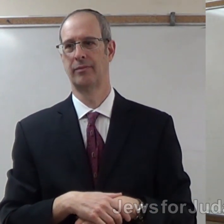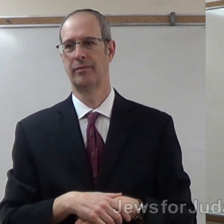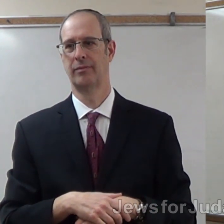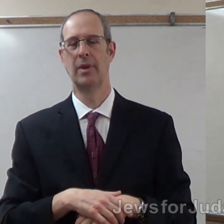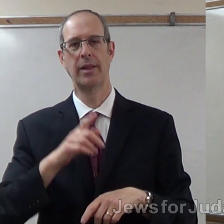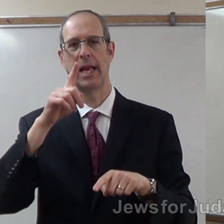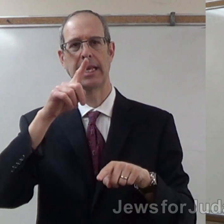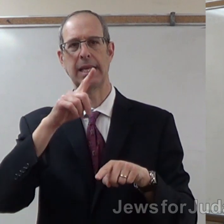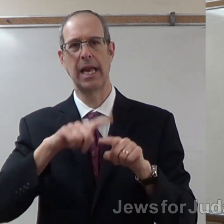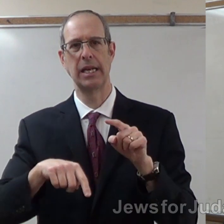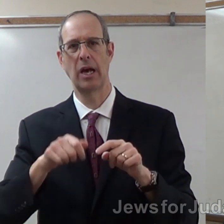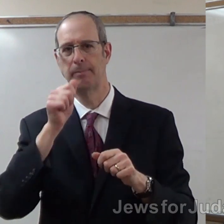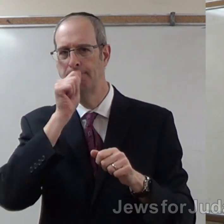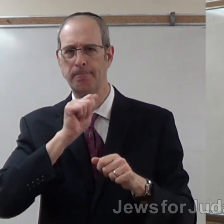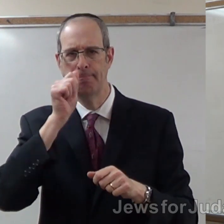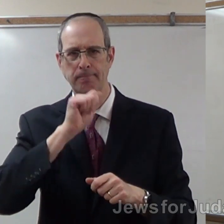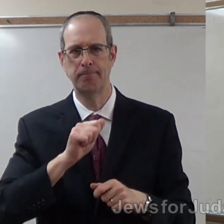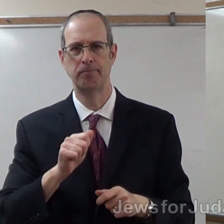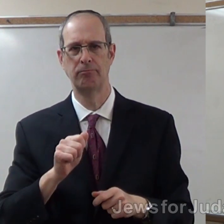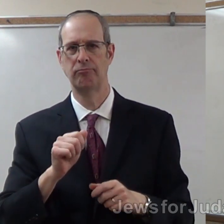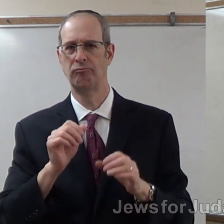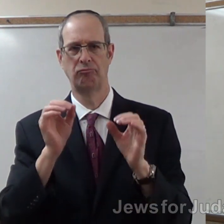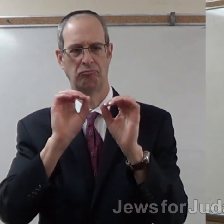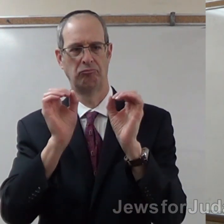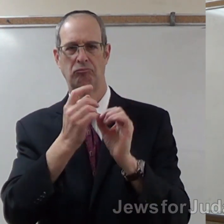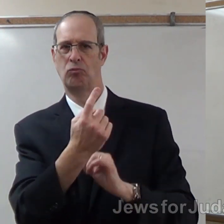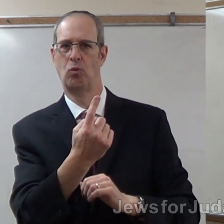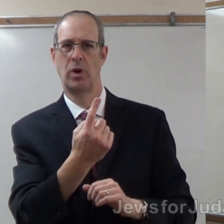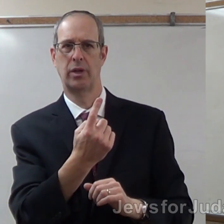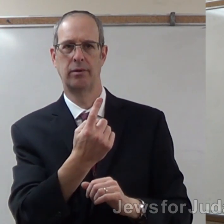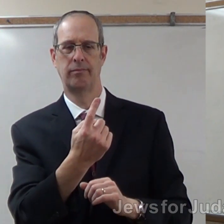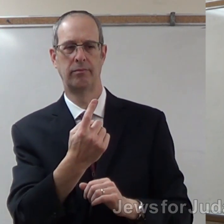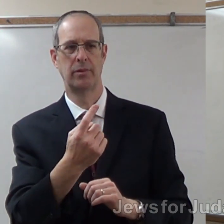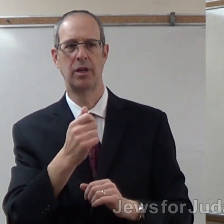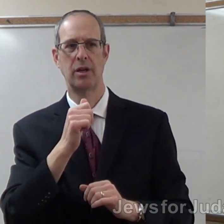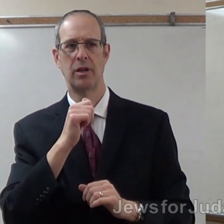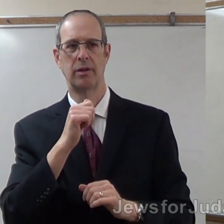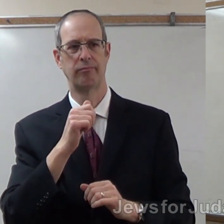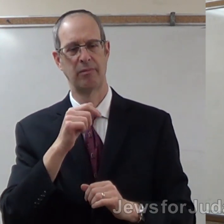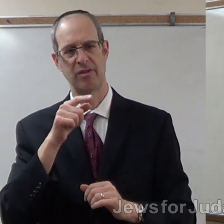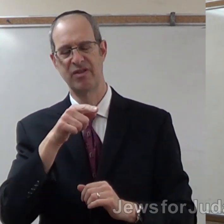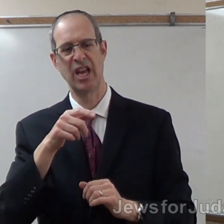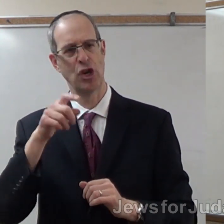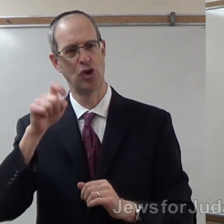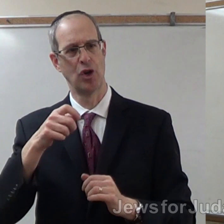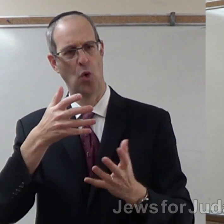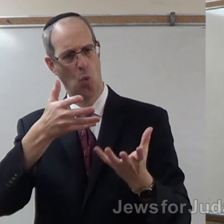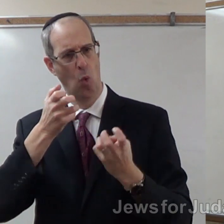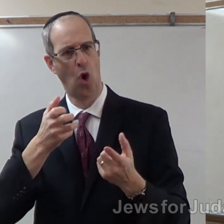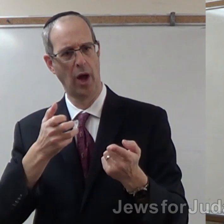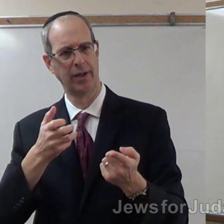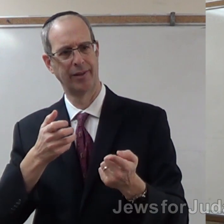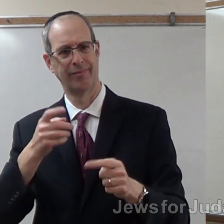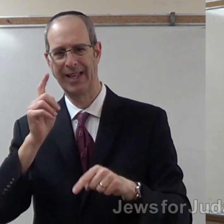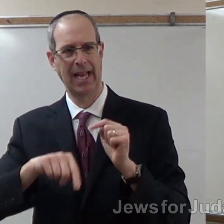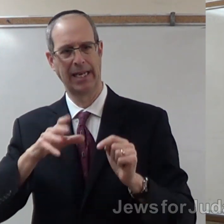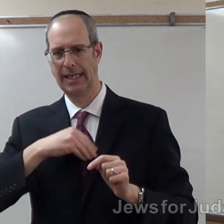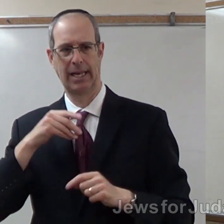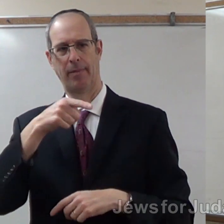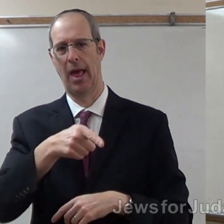They cannot tolerate anyone who doesn't do what they want. They can't